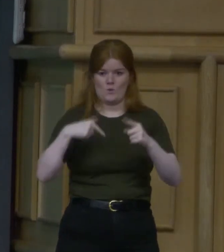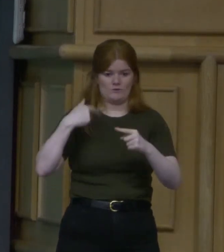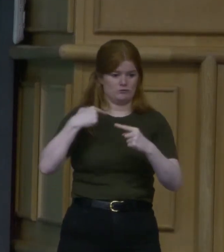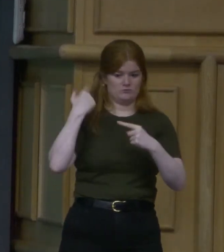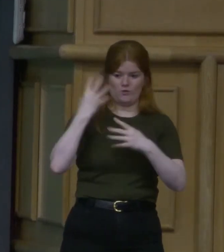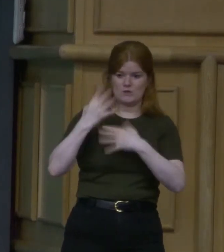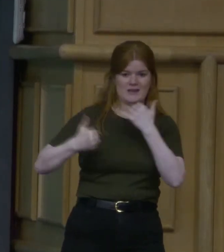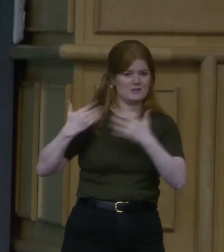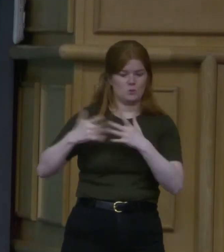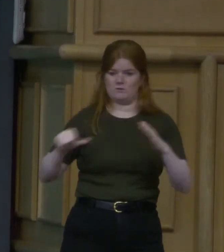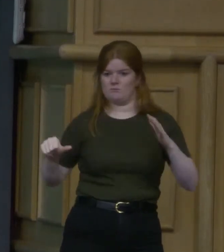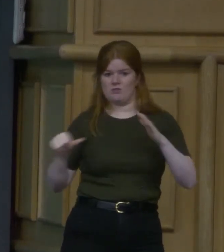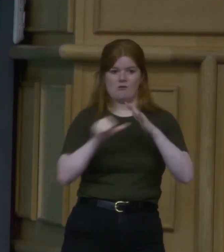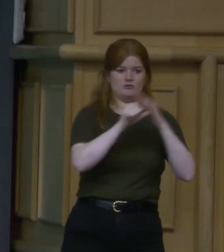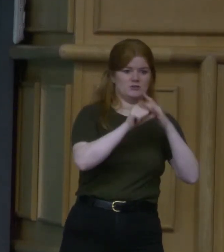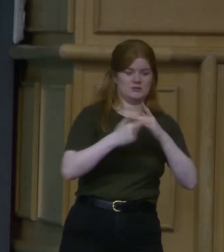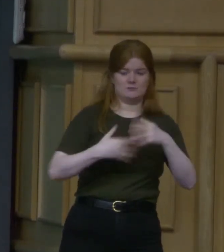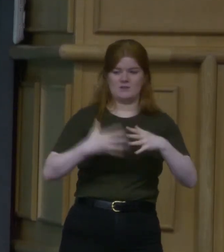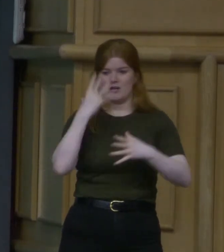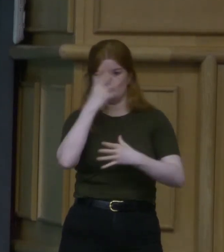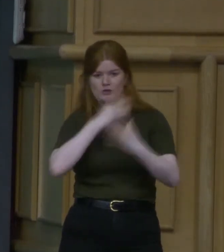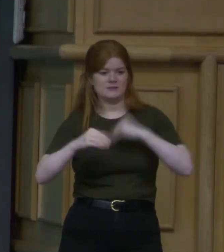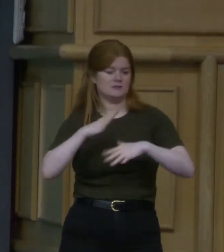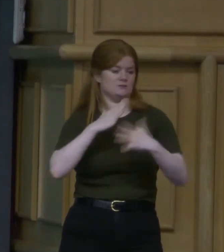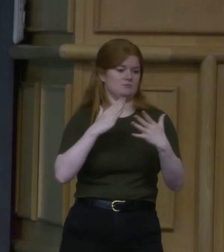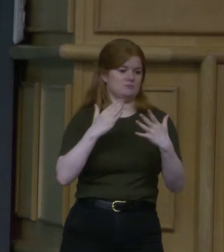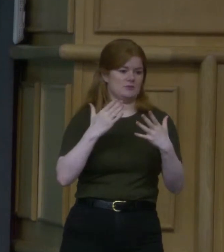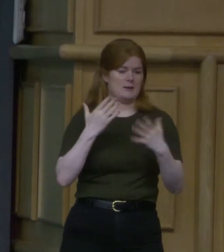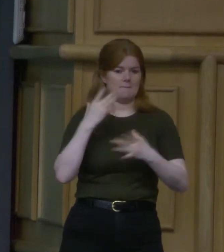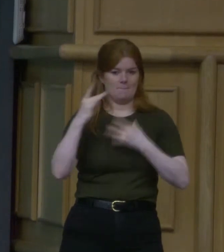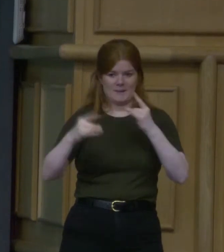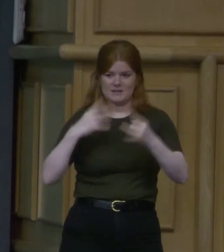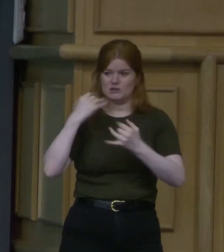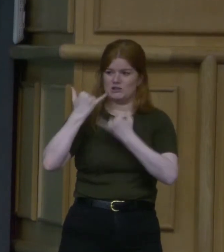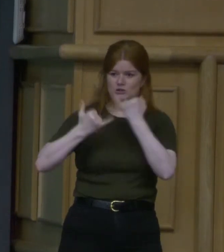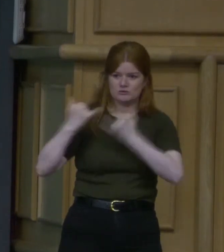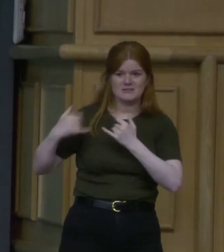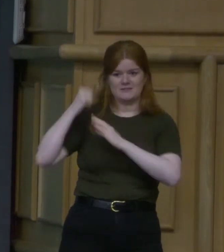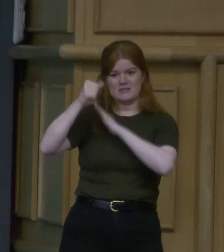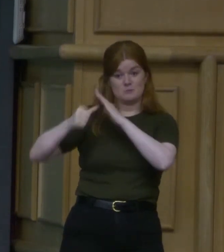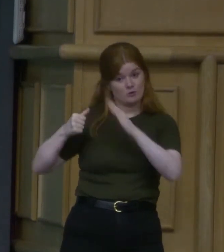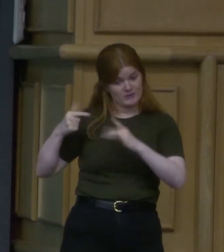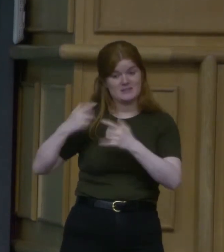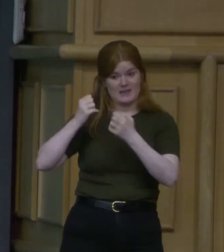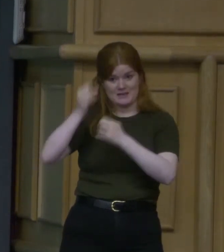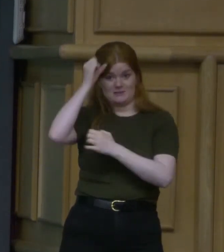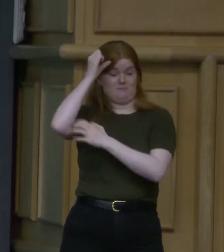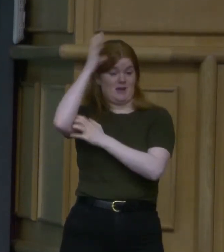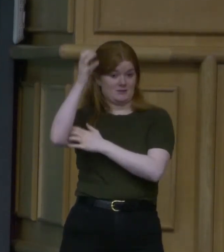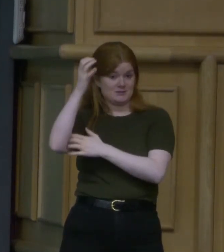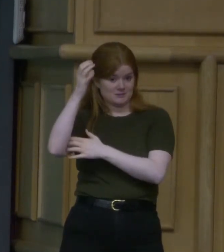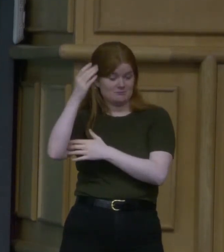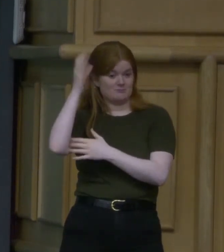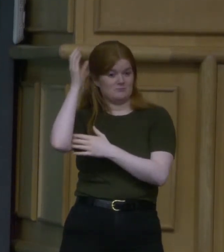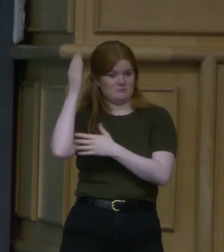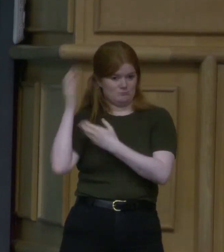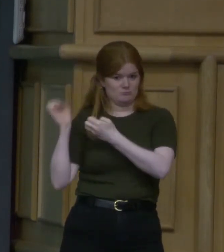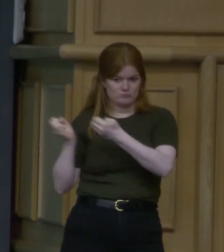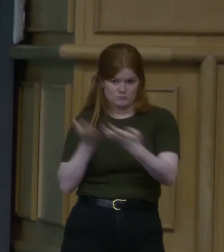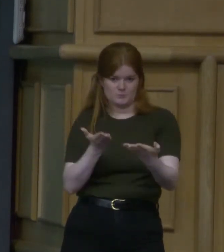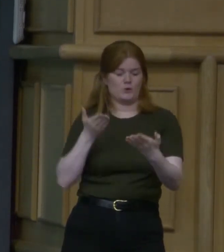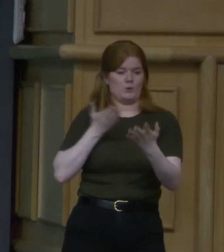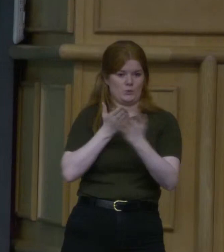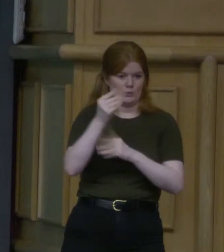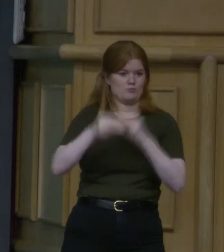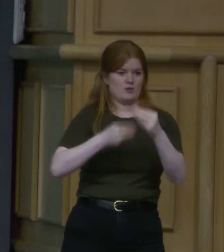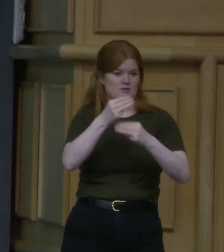proceedings with authority and with grace, and has brought her decades of experience and considerable intellect and knowledge to this